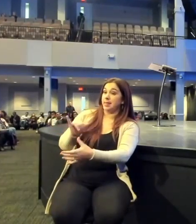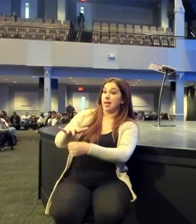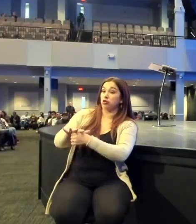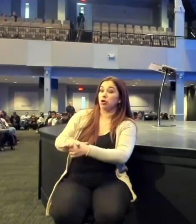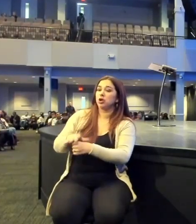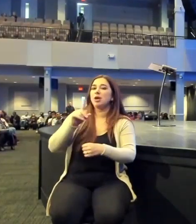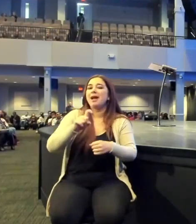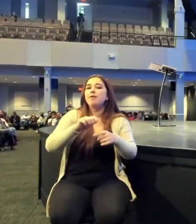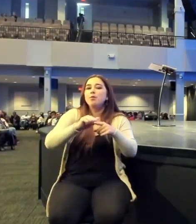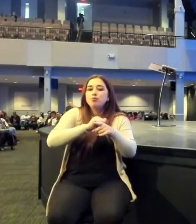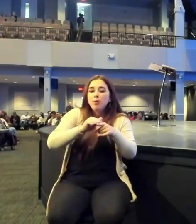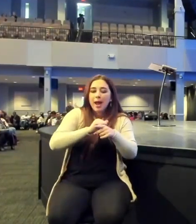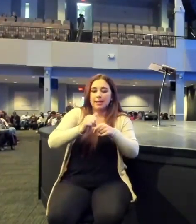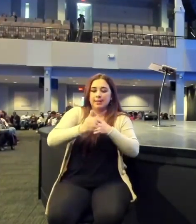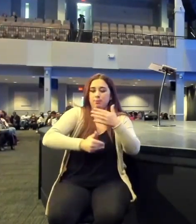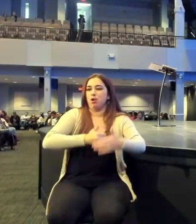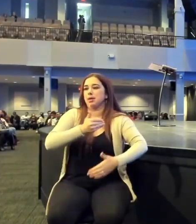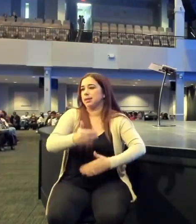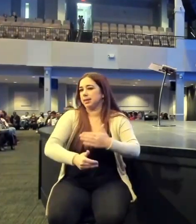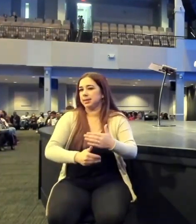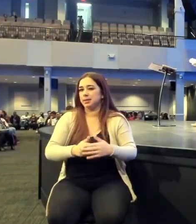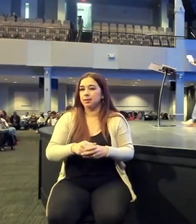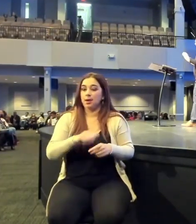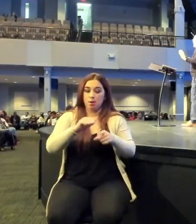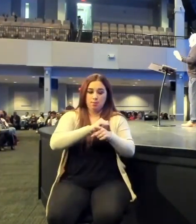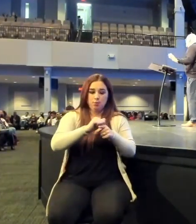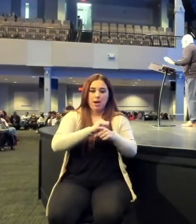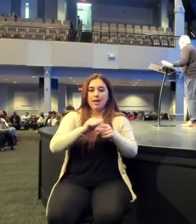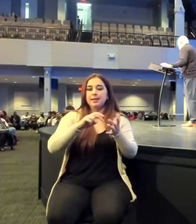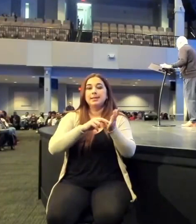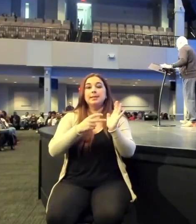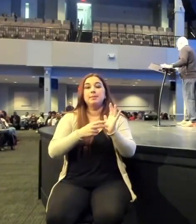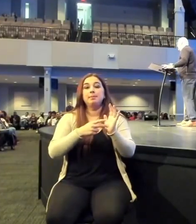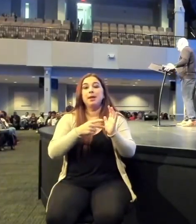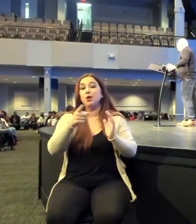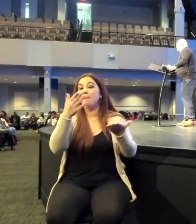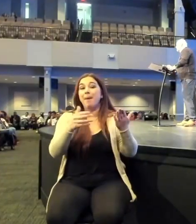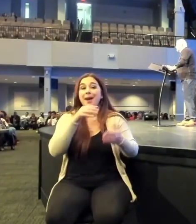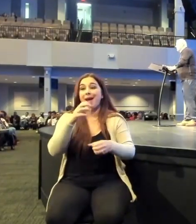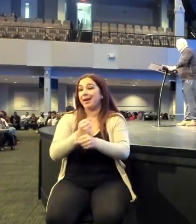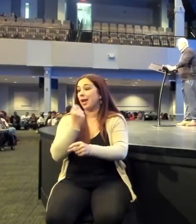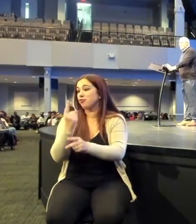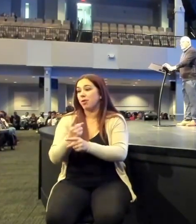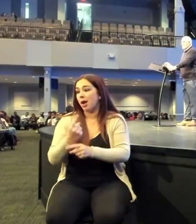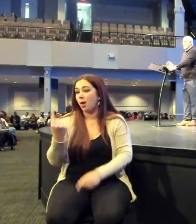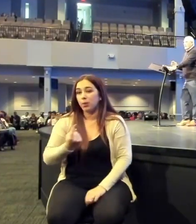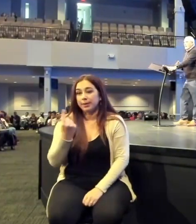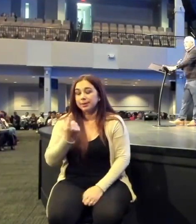process. Practice means you're not going to always get it right, okay?